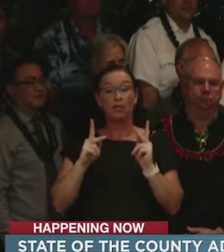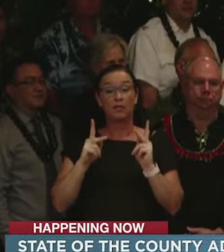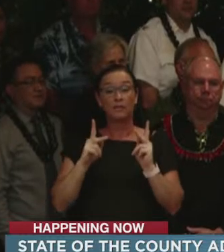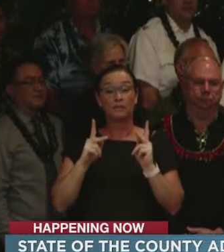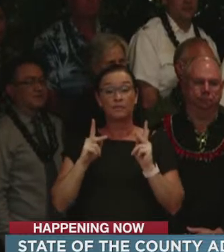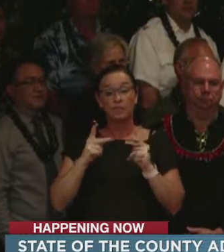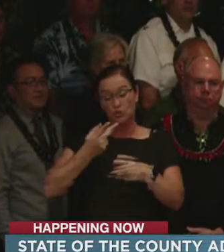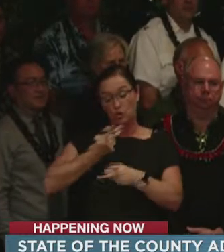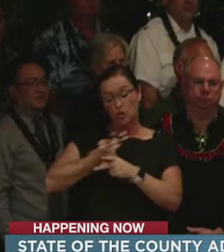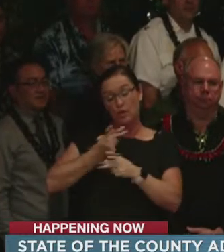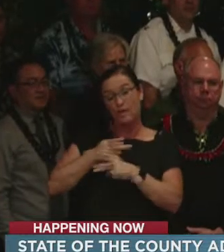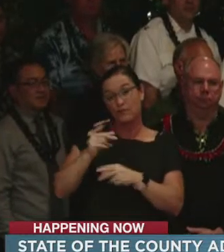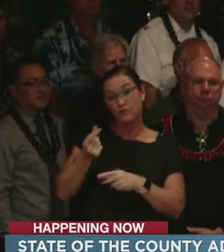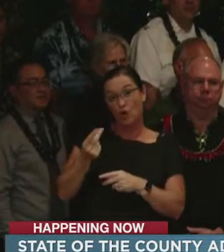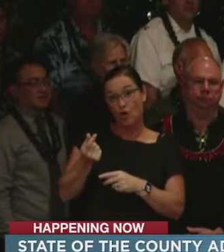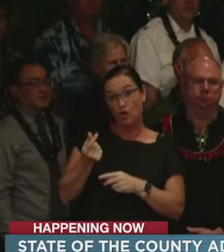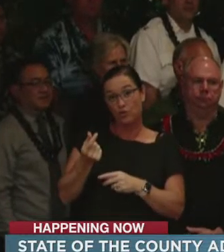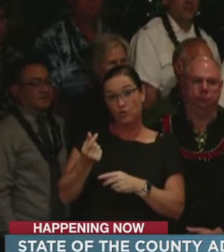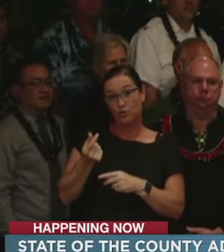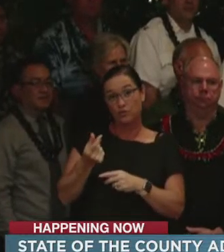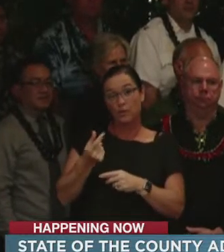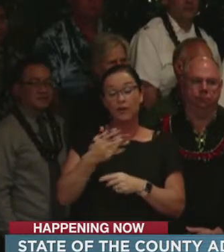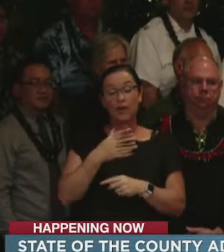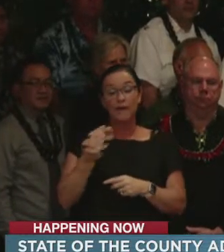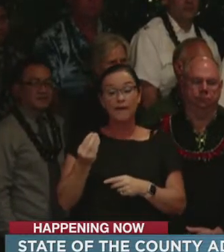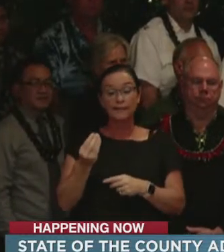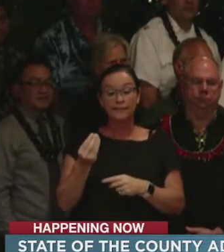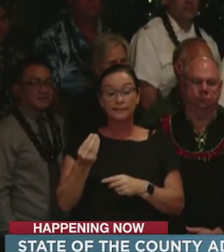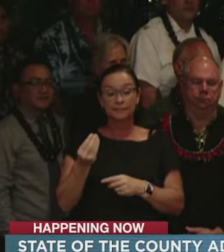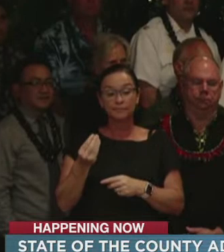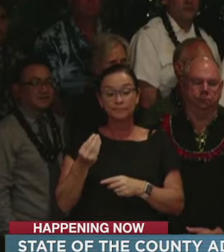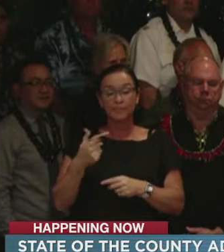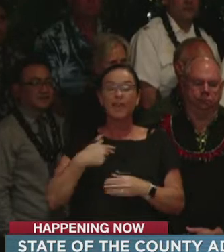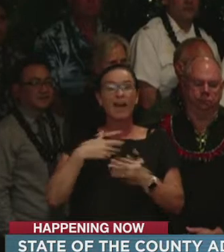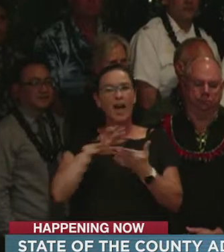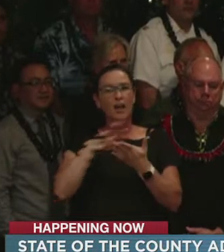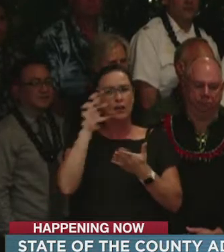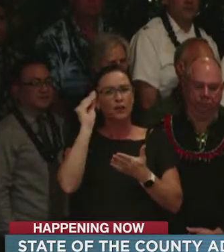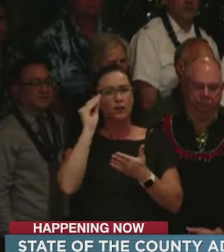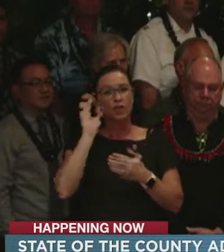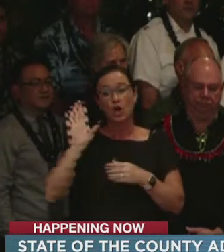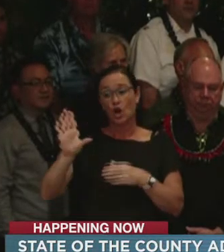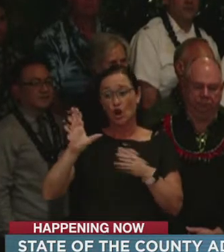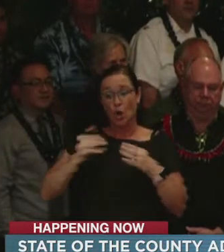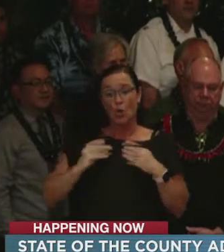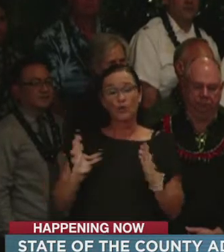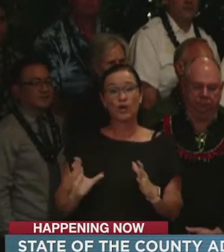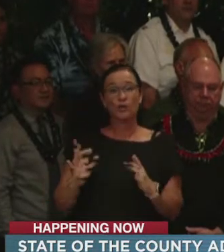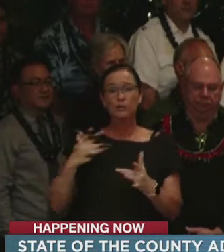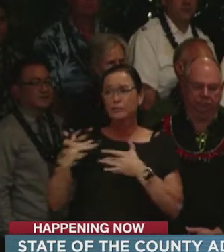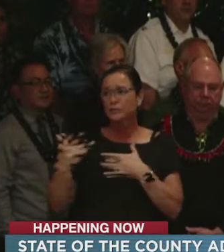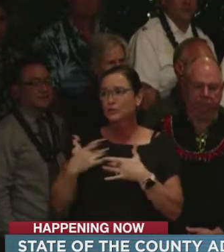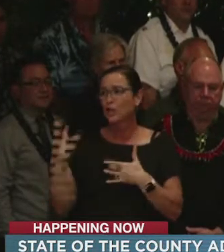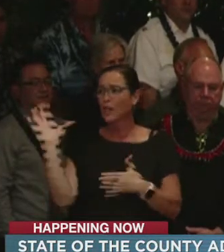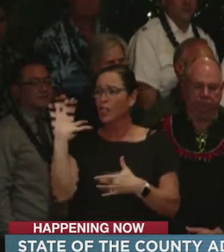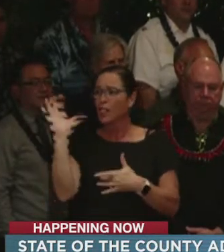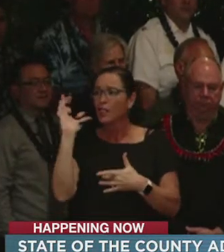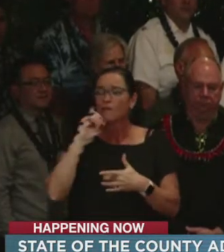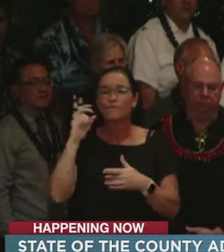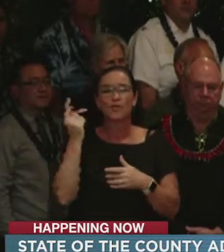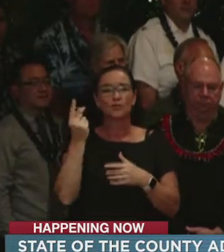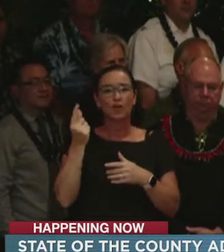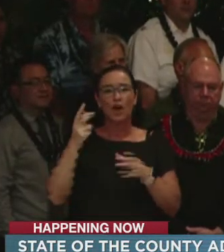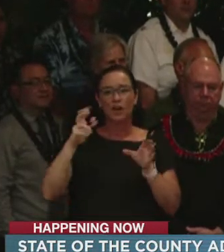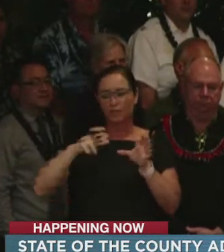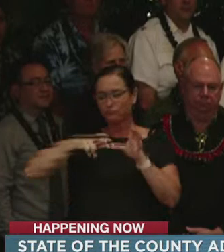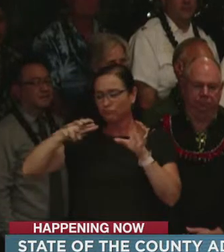took care of the dog, and I learned that her owner was concerned and looking after her. She jumped out of the back of his